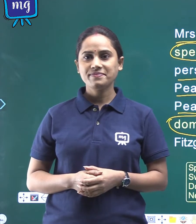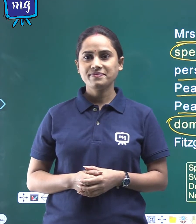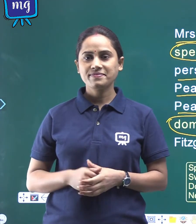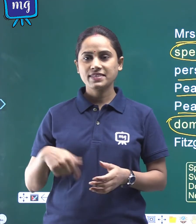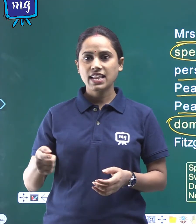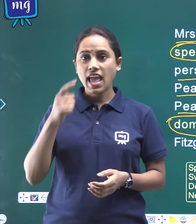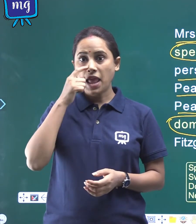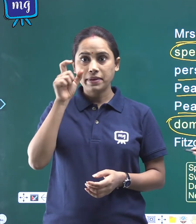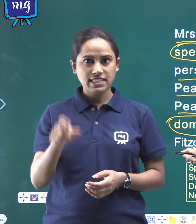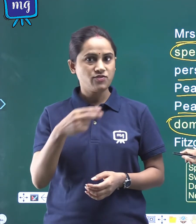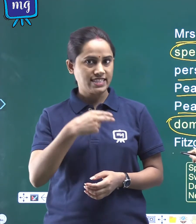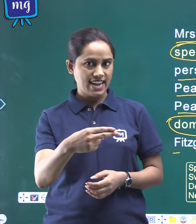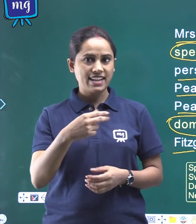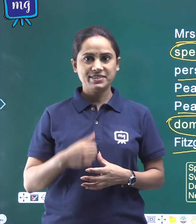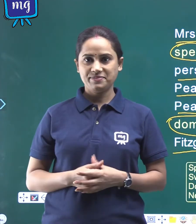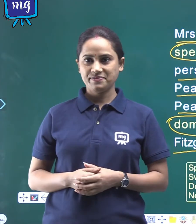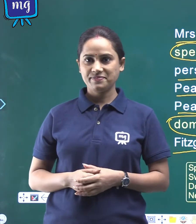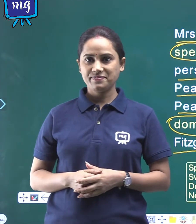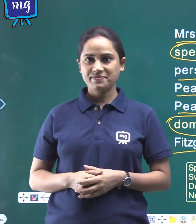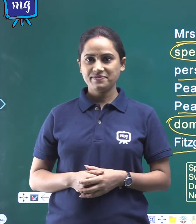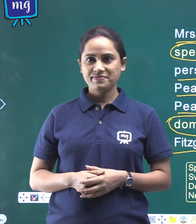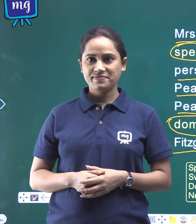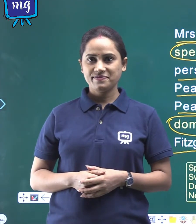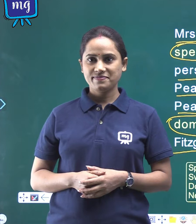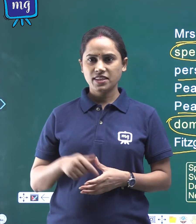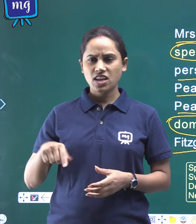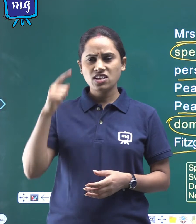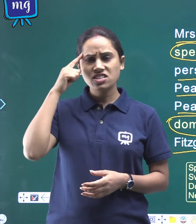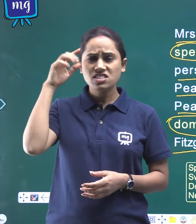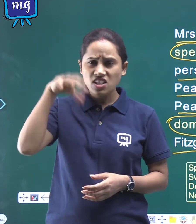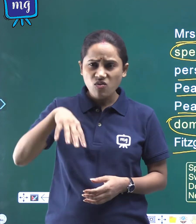and Mrs. Fitzgerald is nervous.